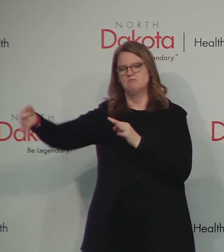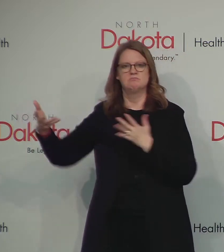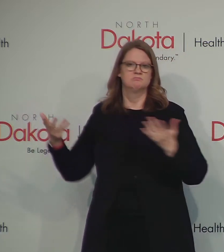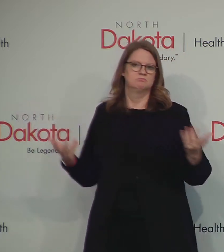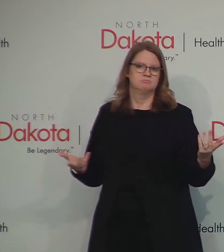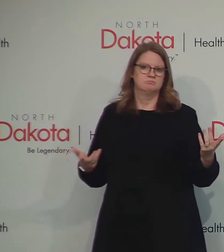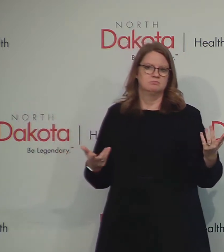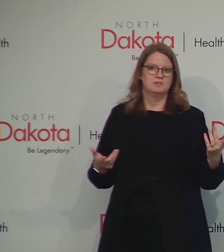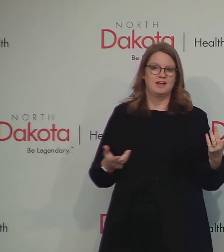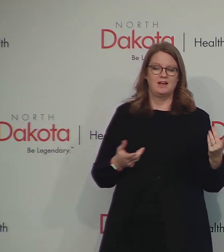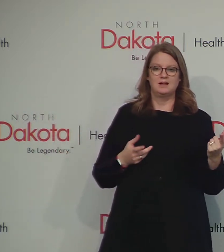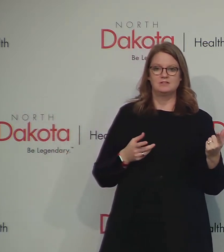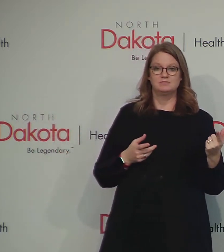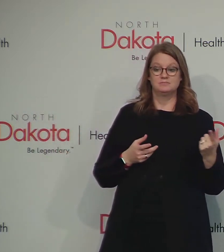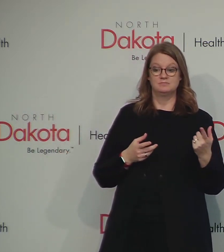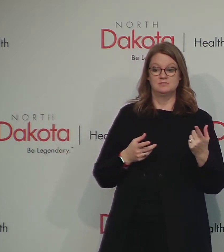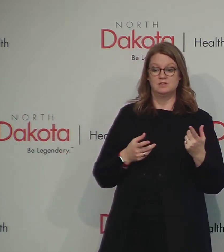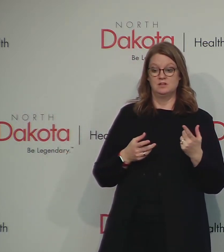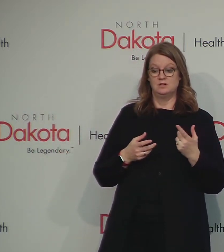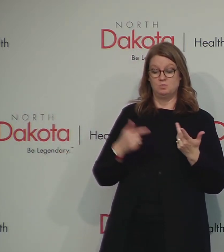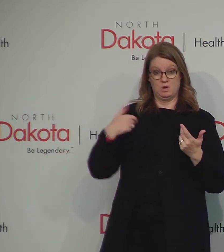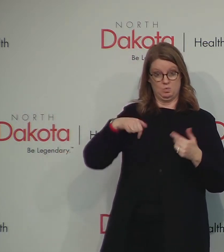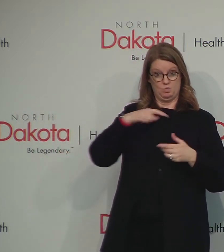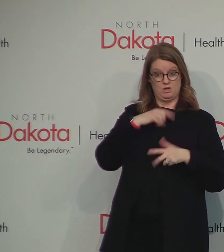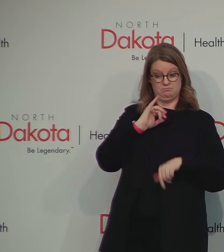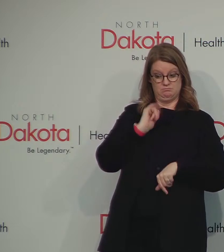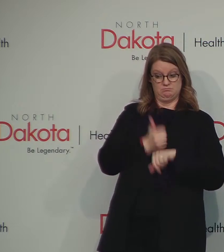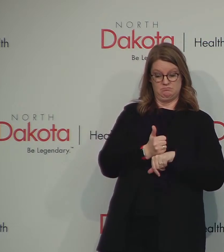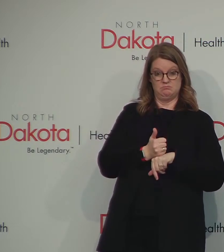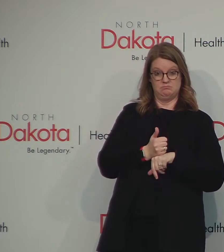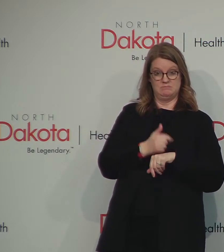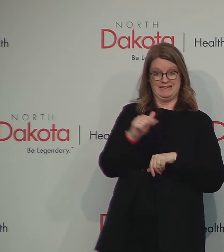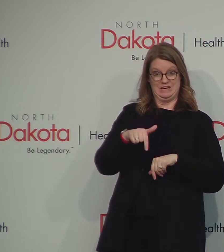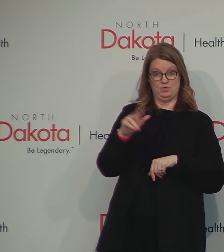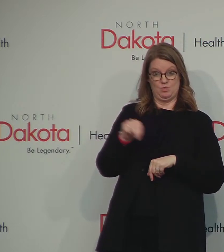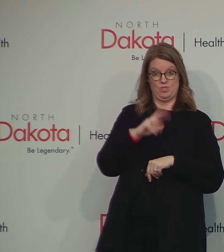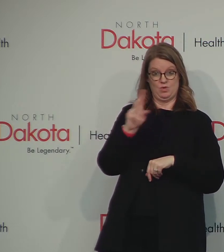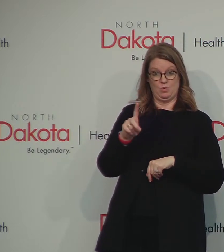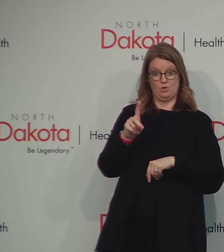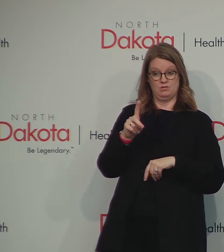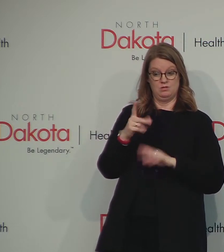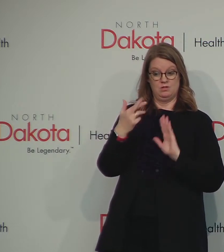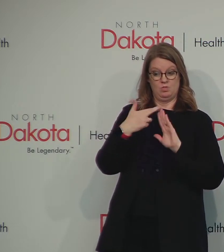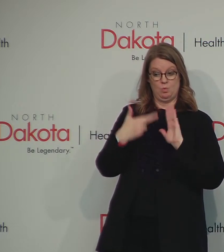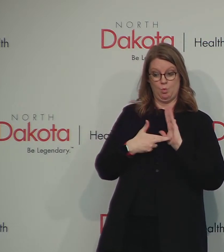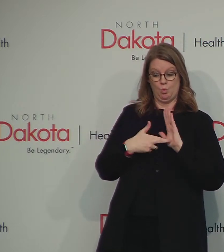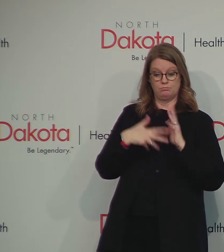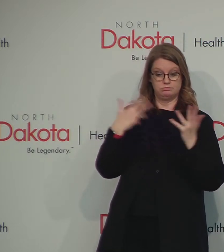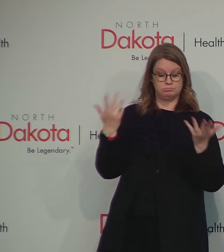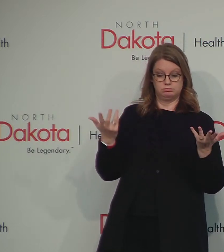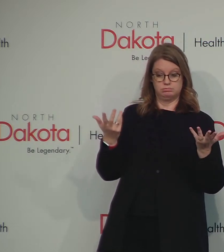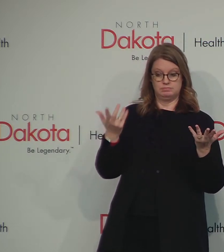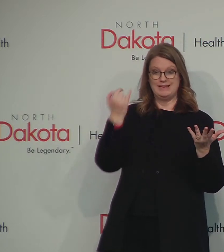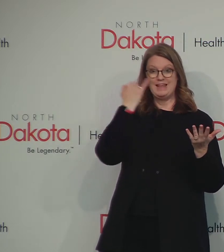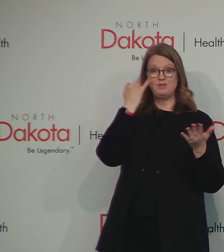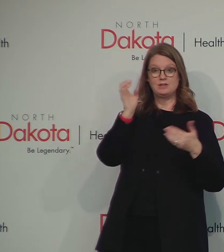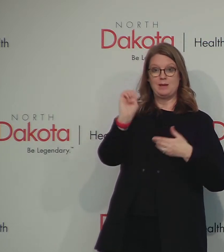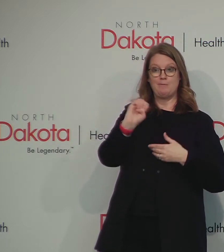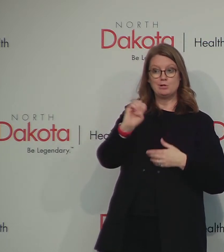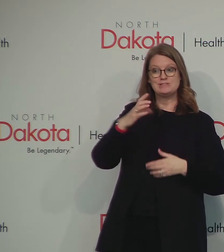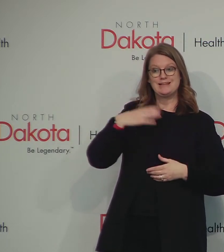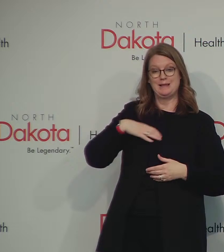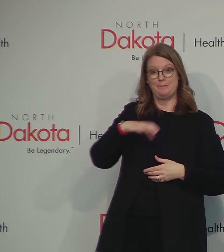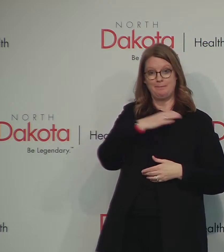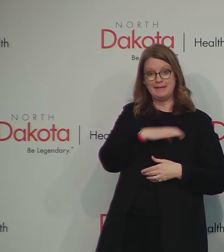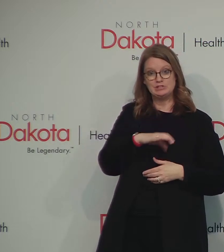that the mechanisms that were in place in North Dakota, the existing set of rules, whether it was the Emergency